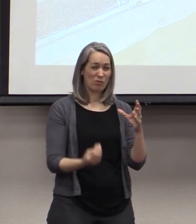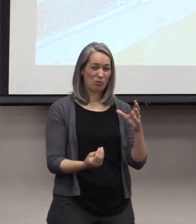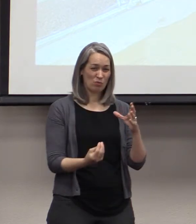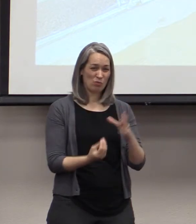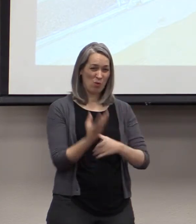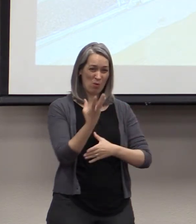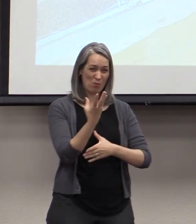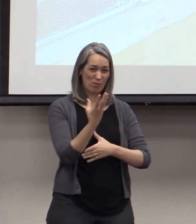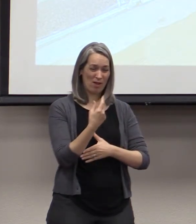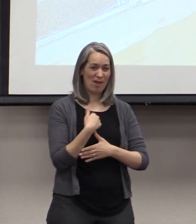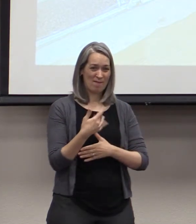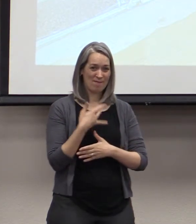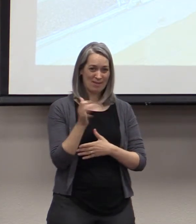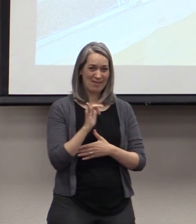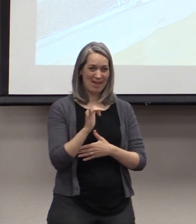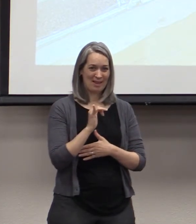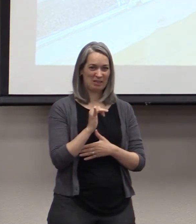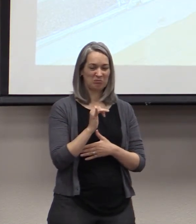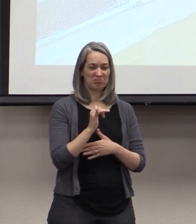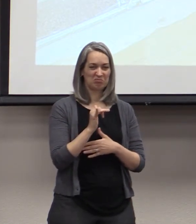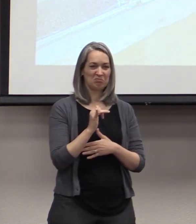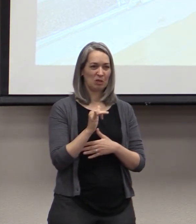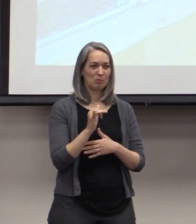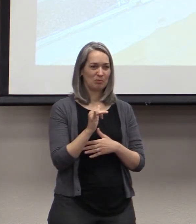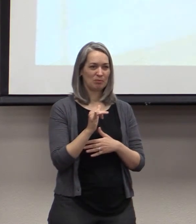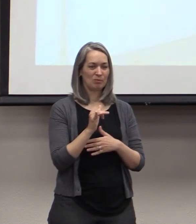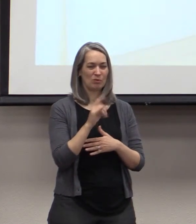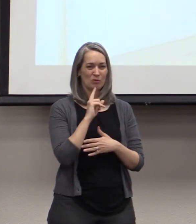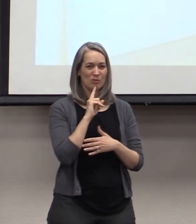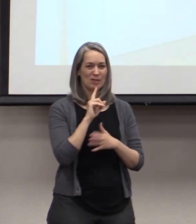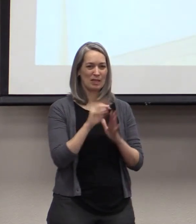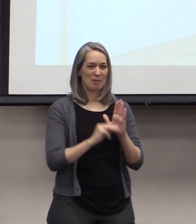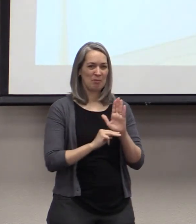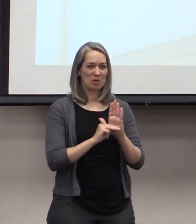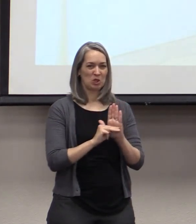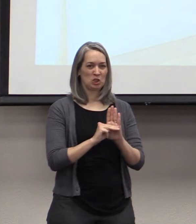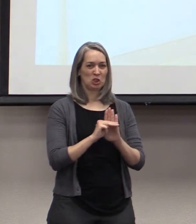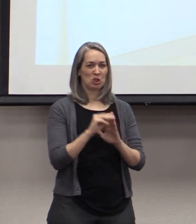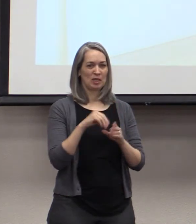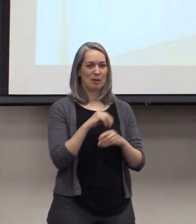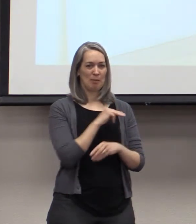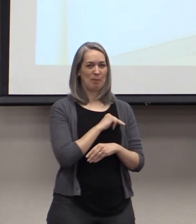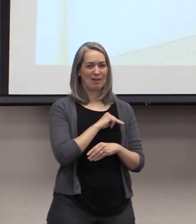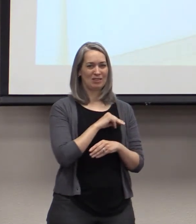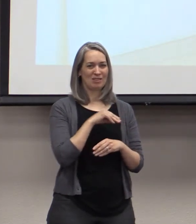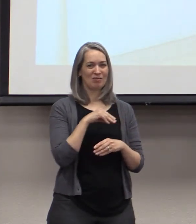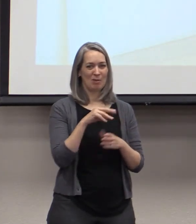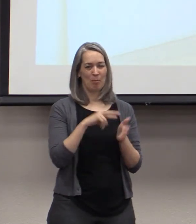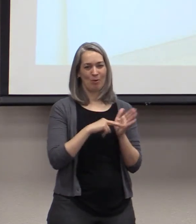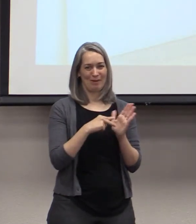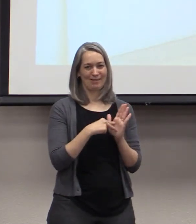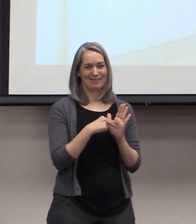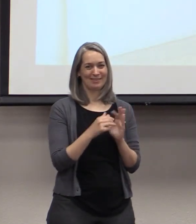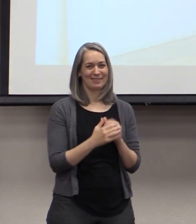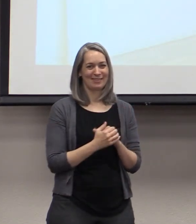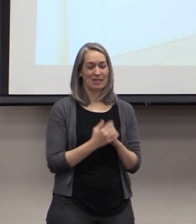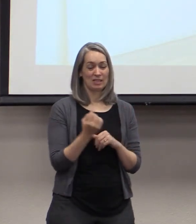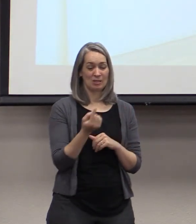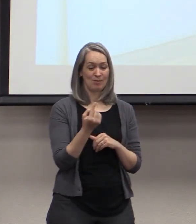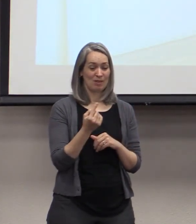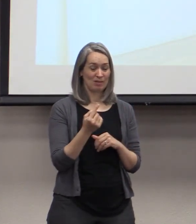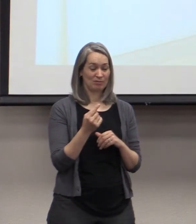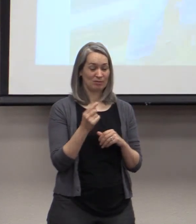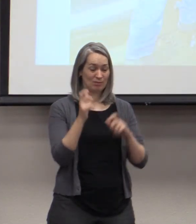and I feel like the best term would be maturity in its mission and its purpose there. Because something that was amazing